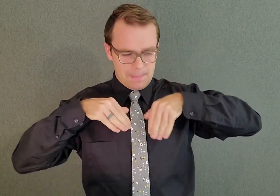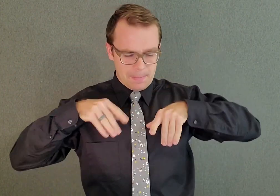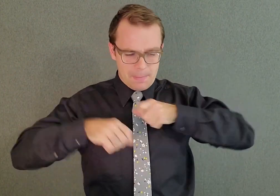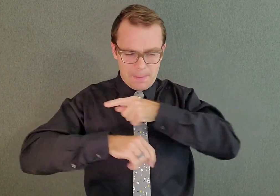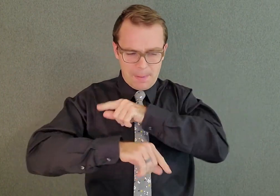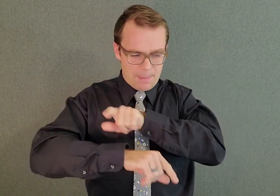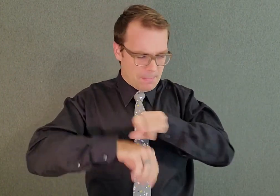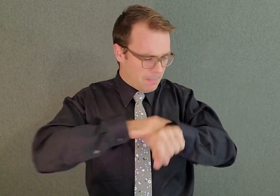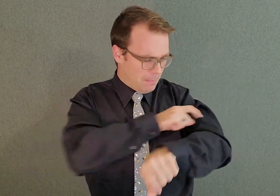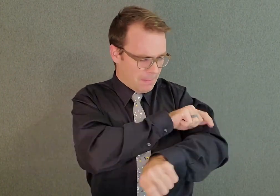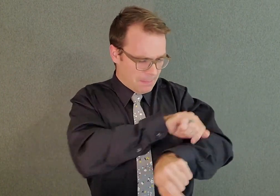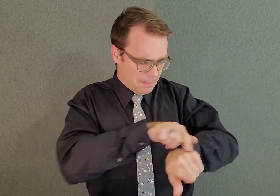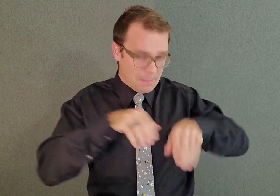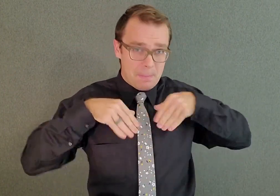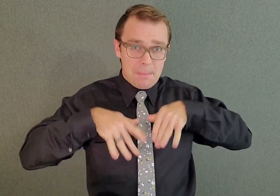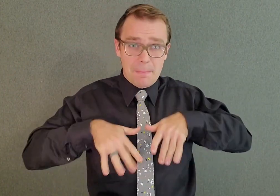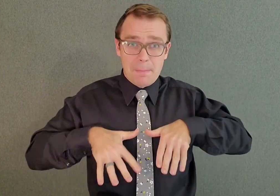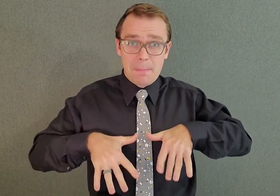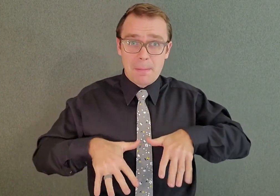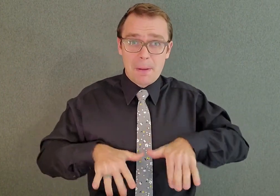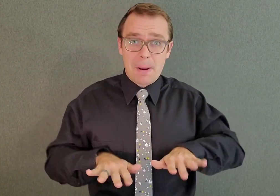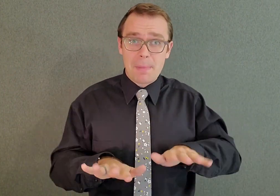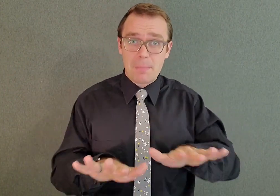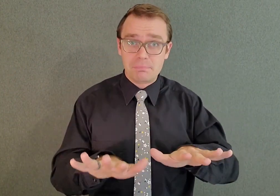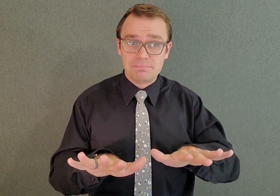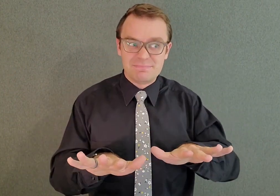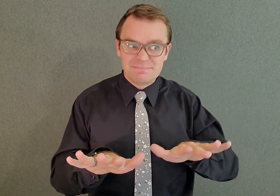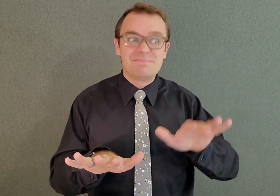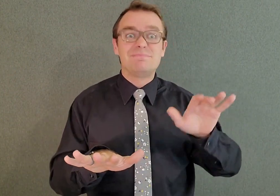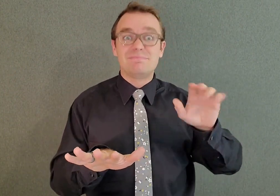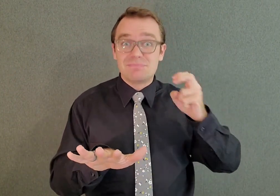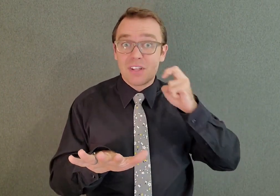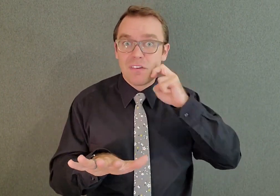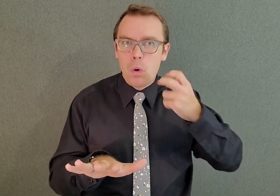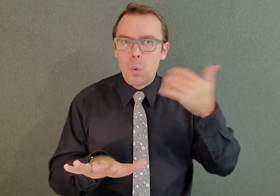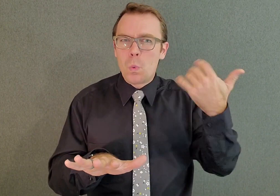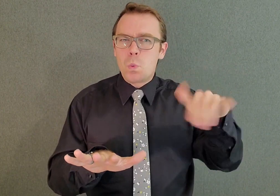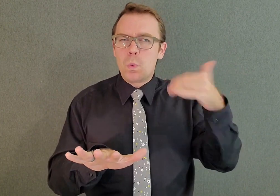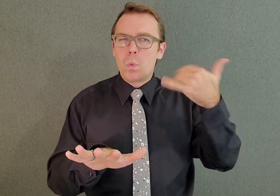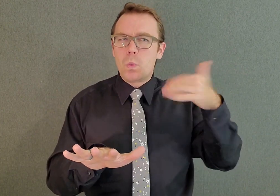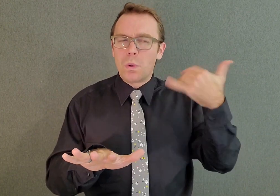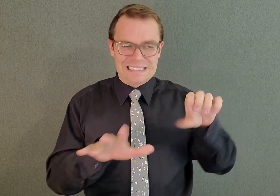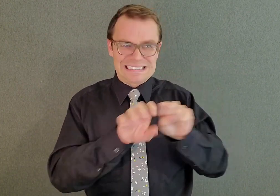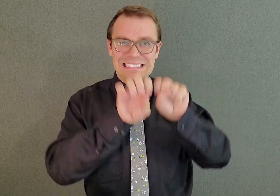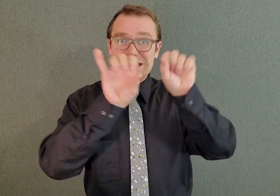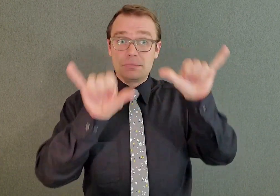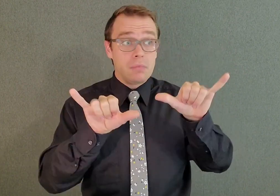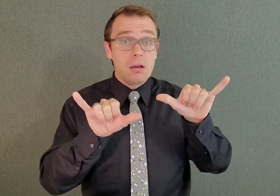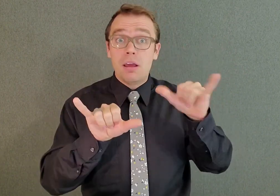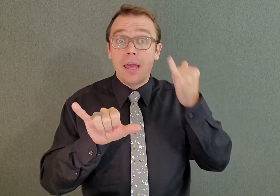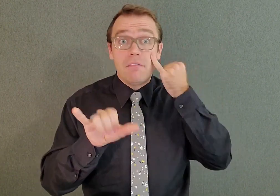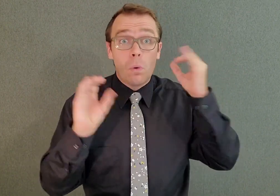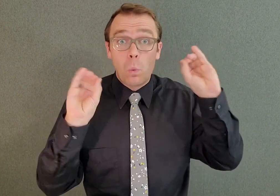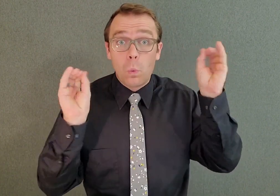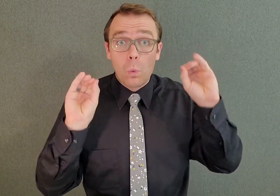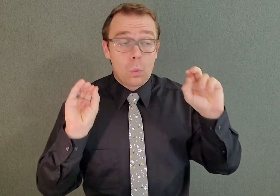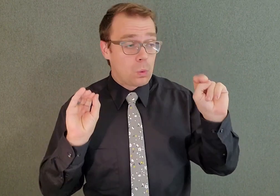cell, organ, and tissue in the body. When I say the nervous system is the master system, I mean that nothing functions